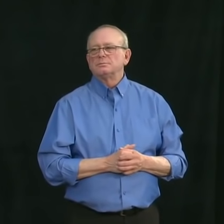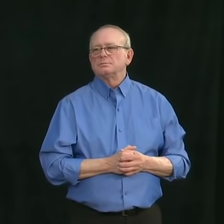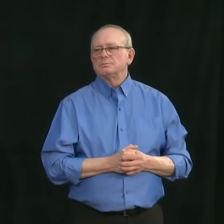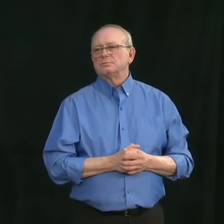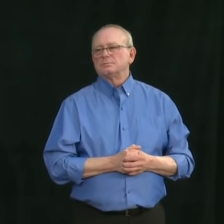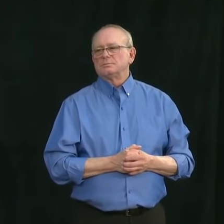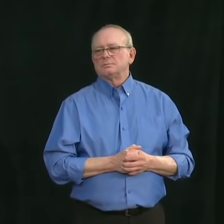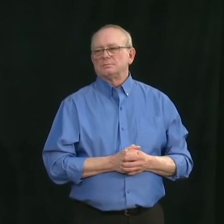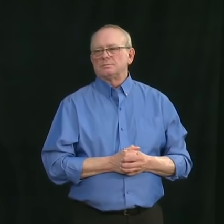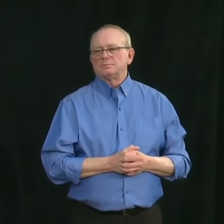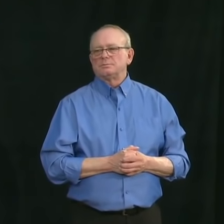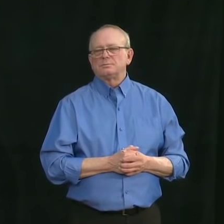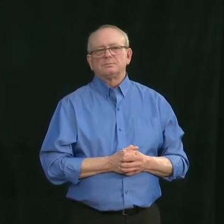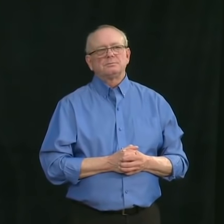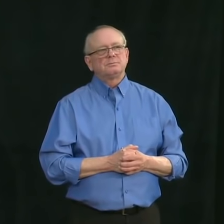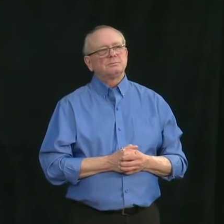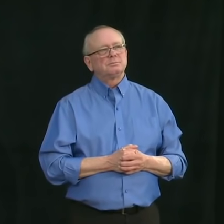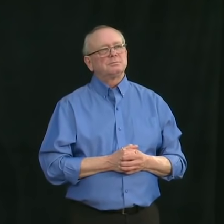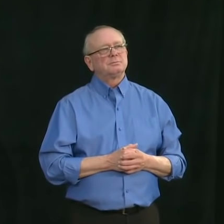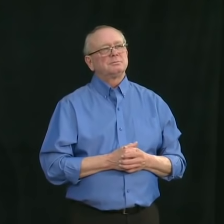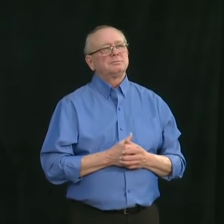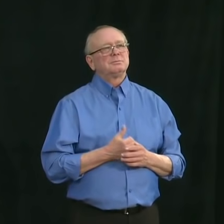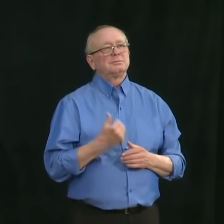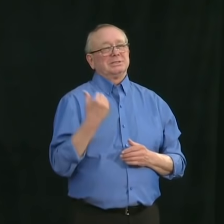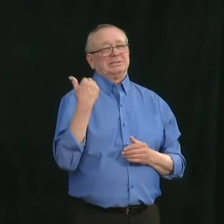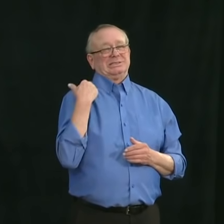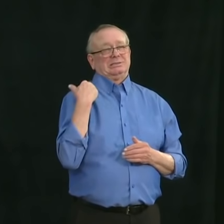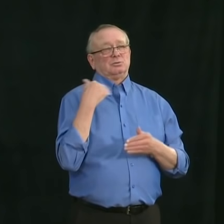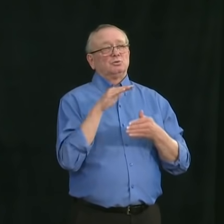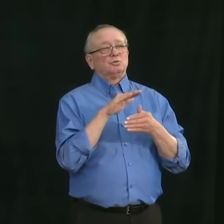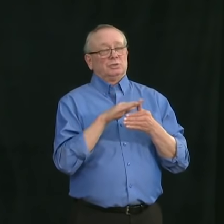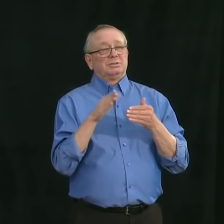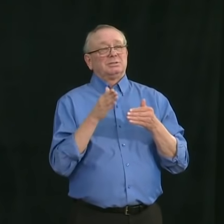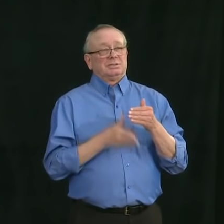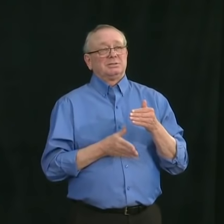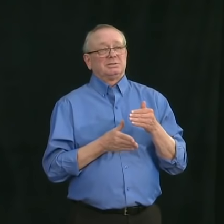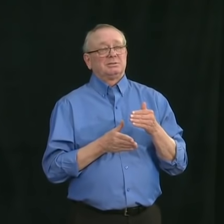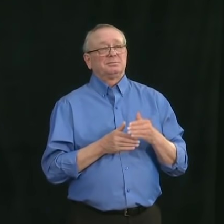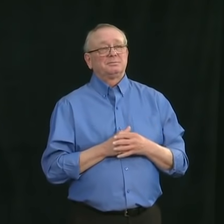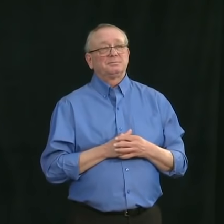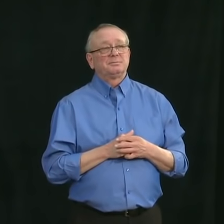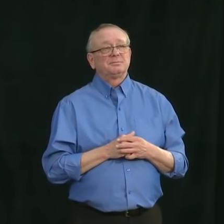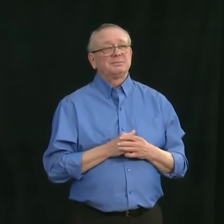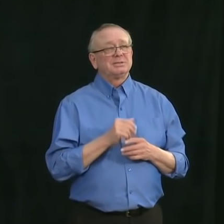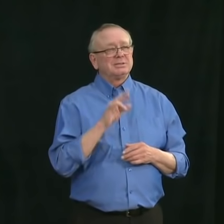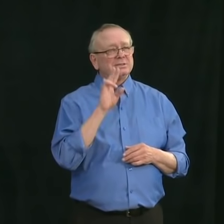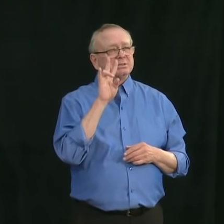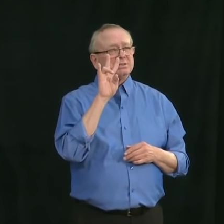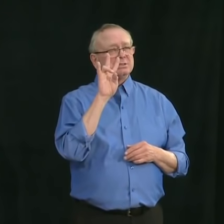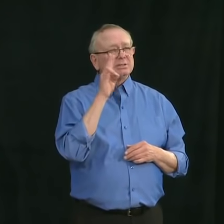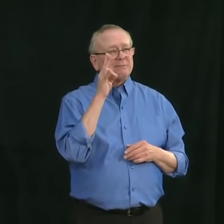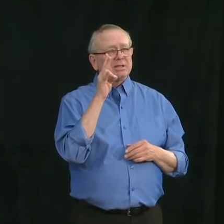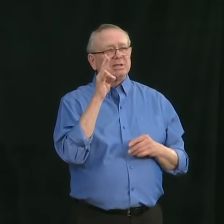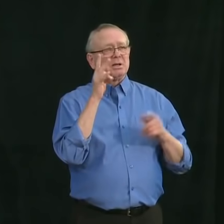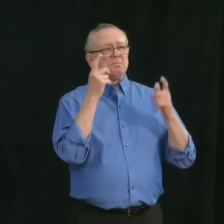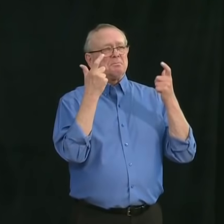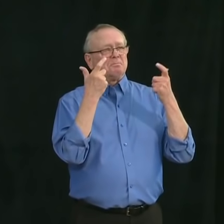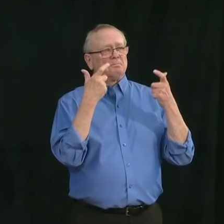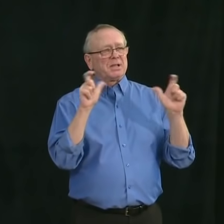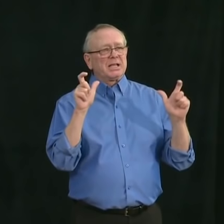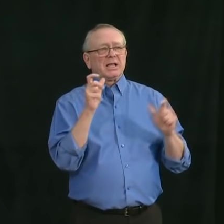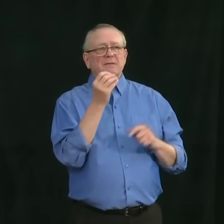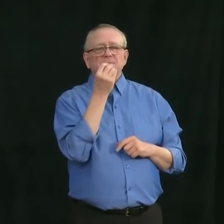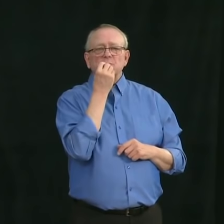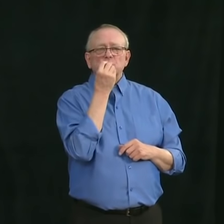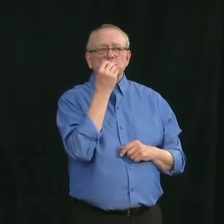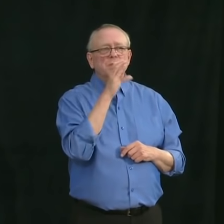Hinshaw. Over the weekend, seven different large chain grocery stores reported that they each had individual employees